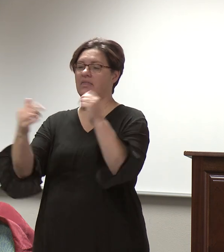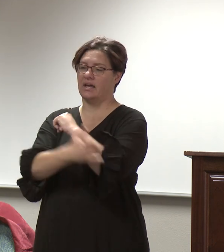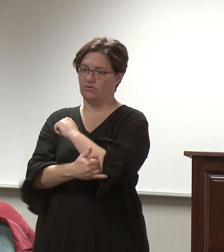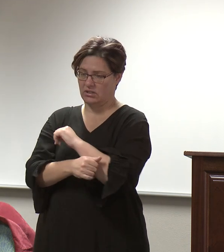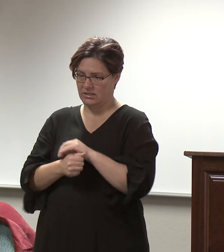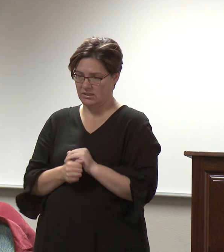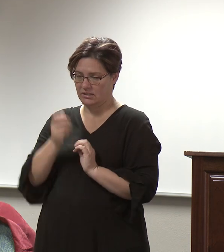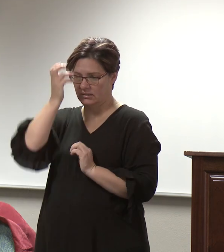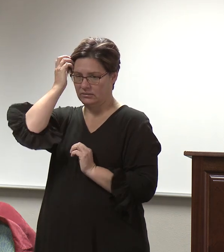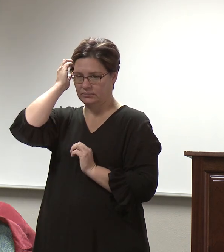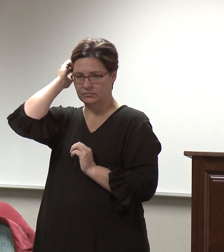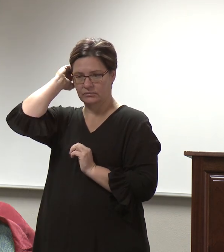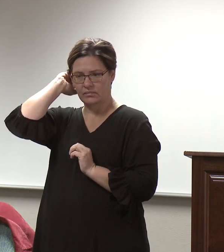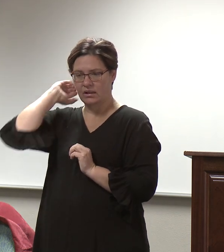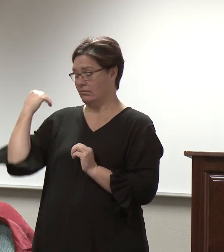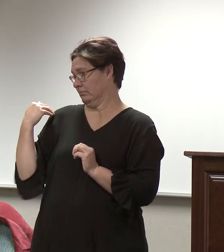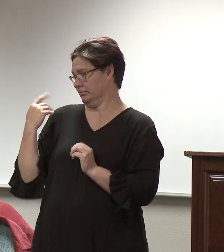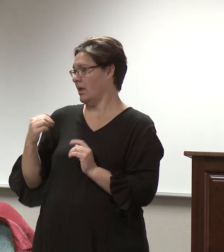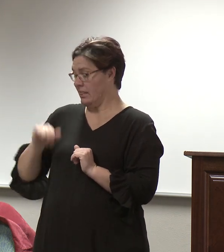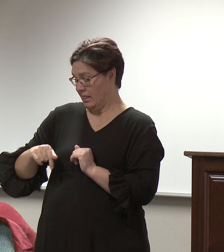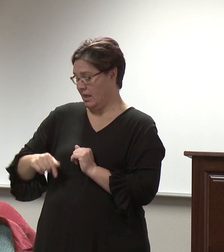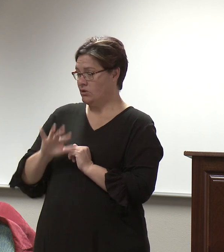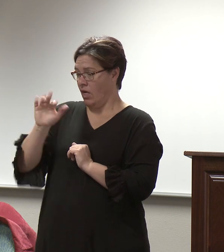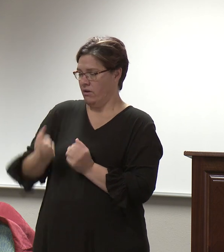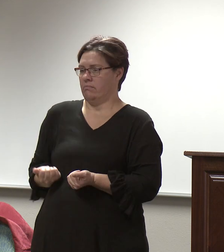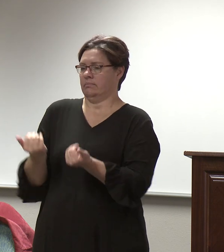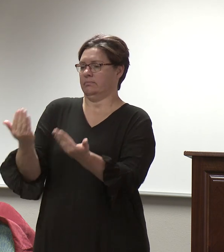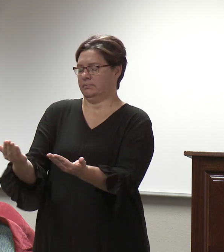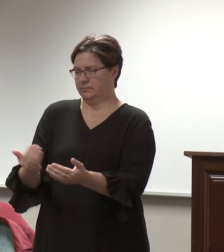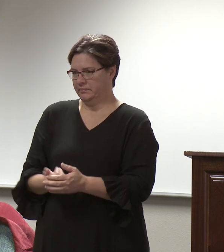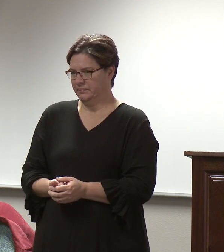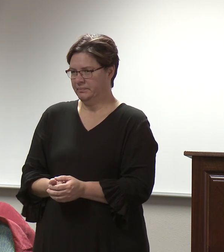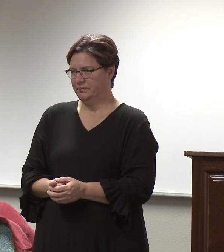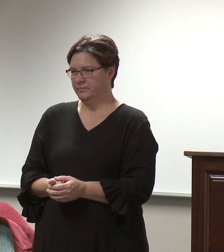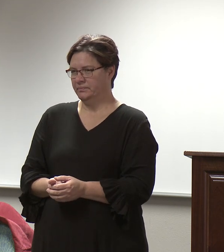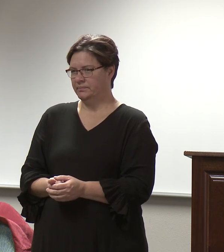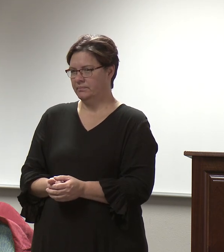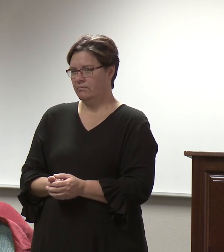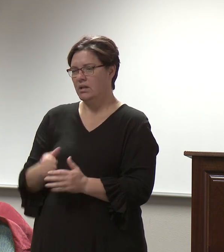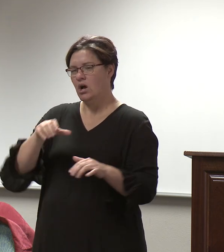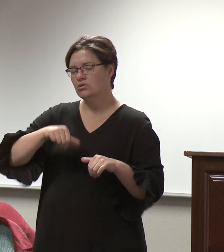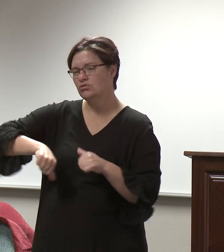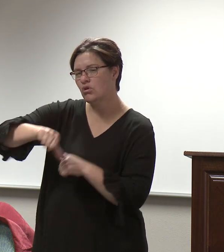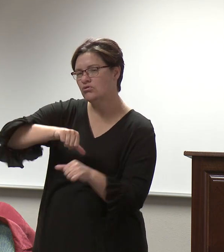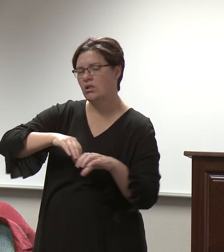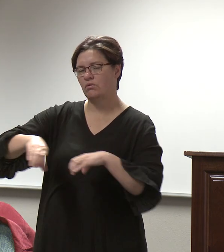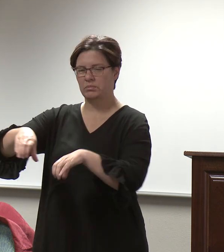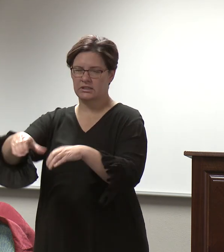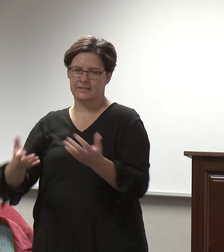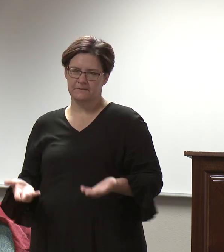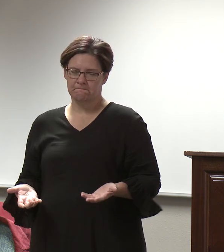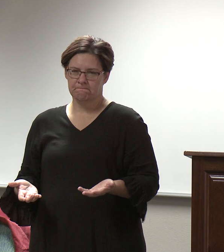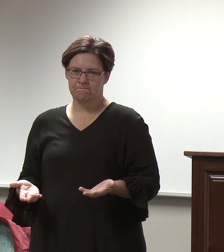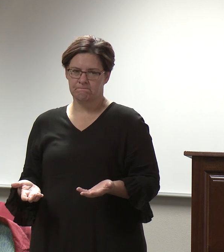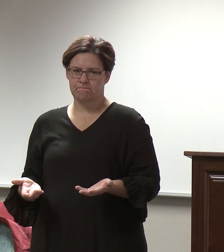been put forward in this country recently. So, but concerning the social movements, well,